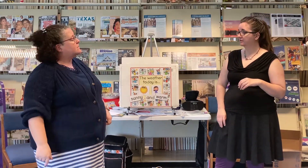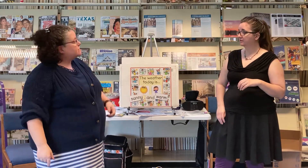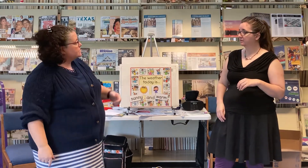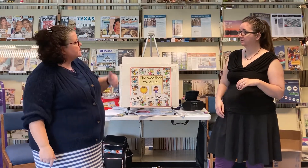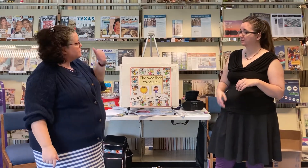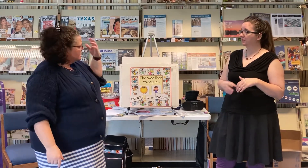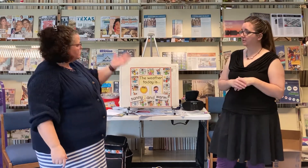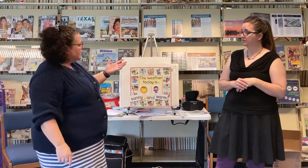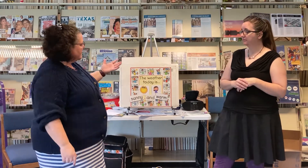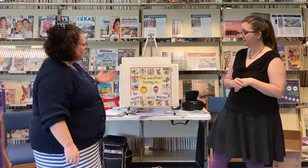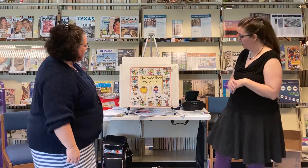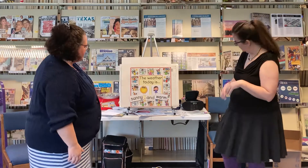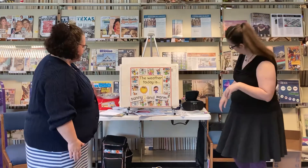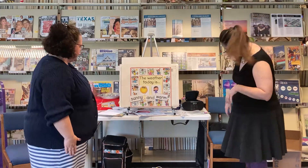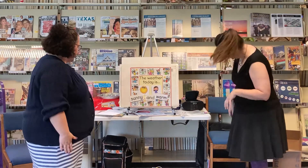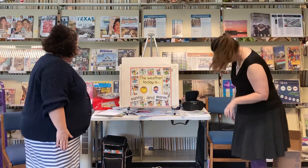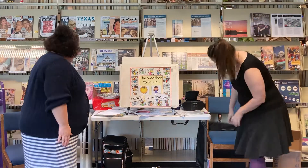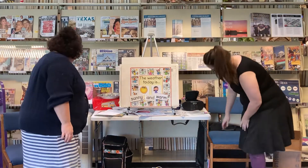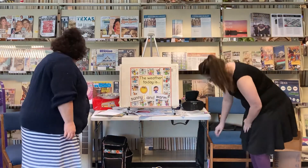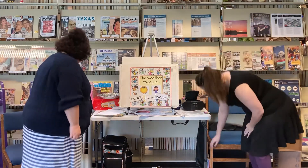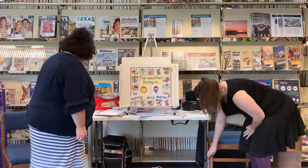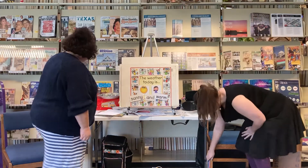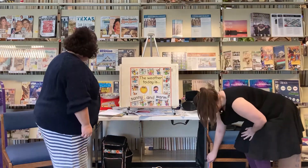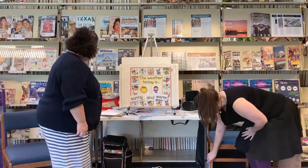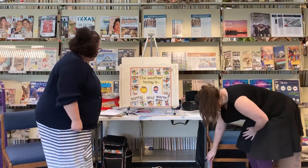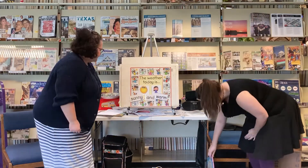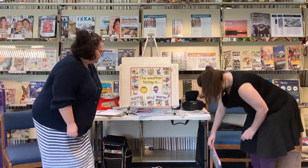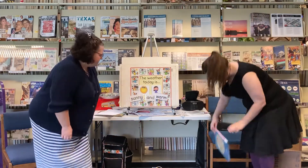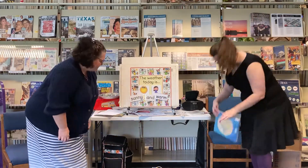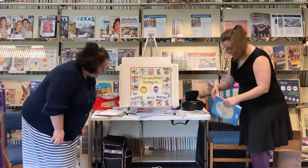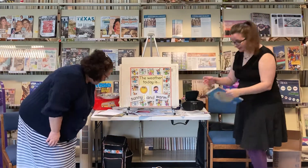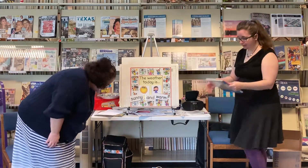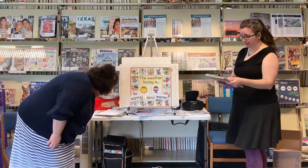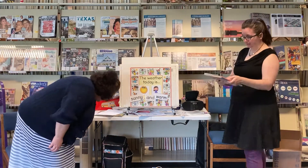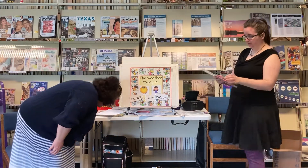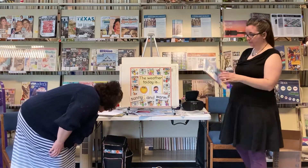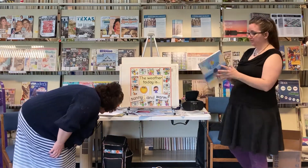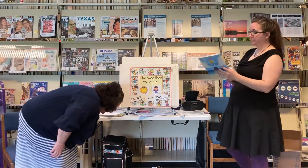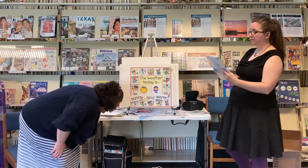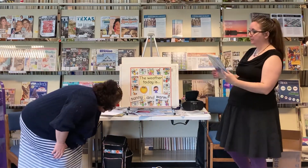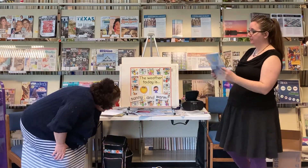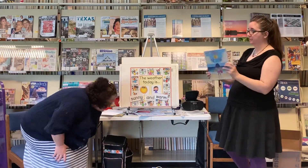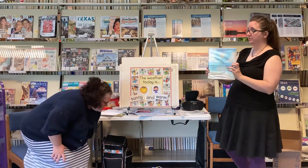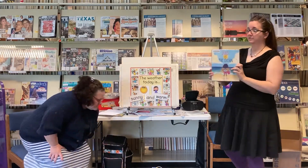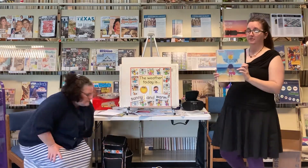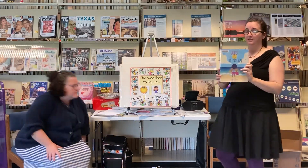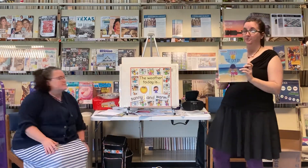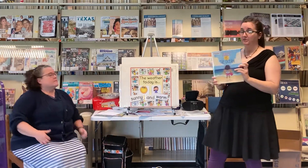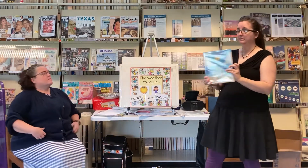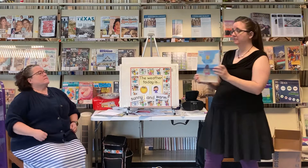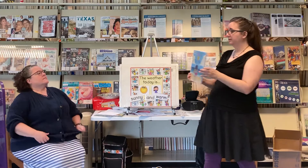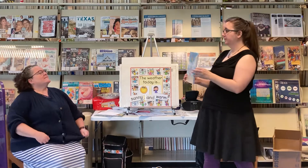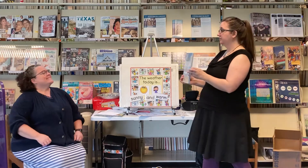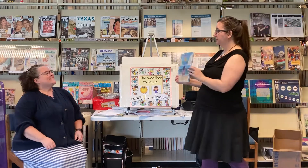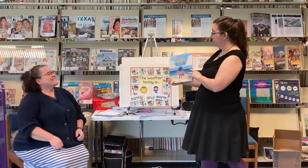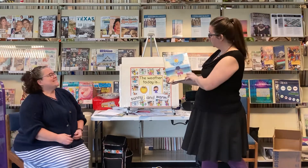our stories. What story have you got for us today? I have a story about the ocean. It's not in the ocean, but it's about a girl who goes to the ocean. So it's